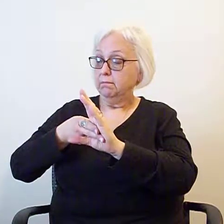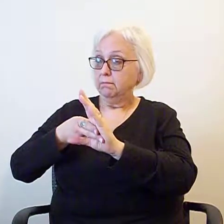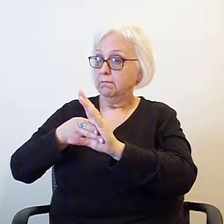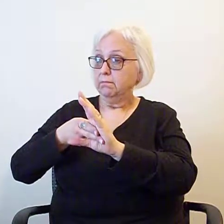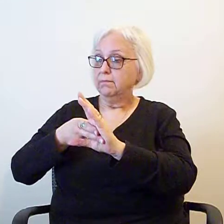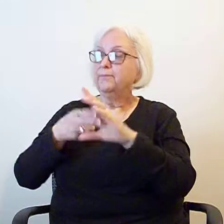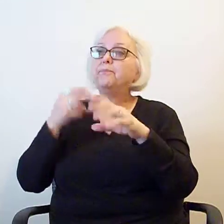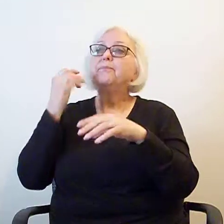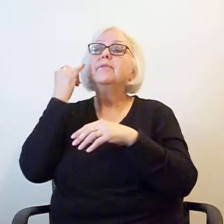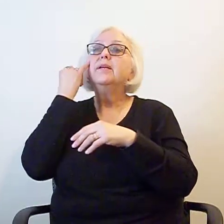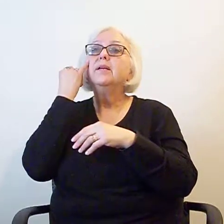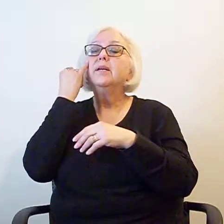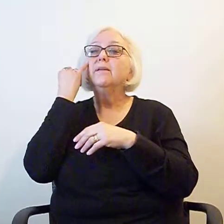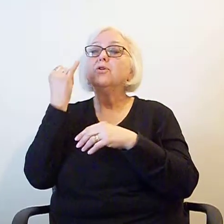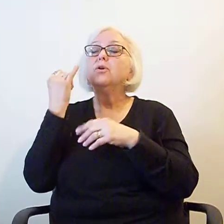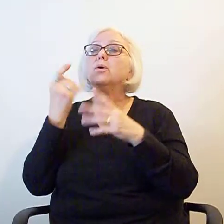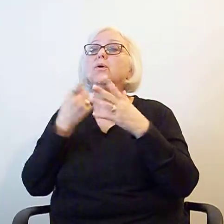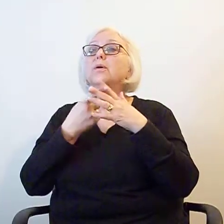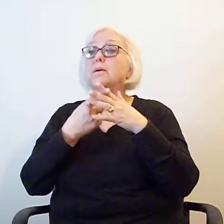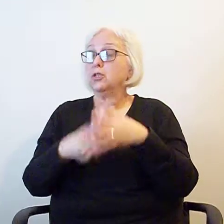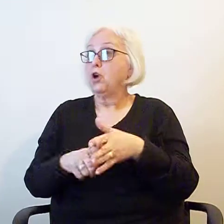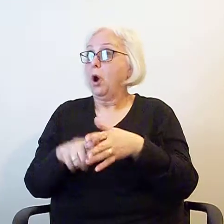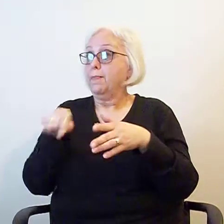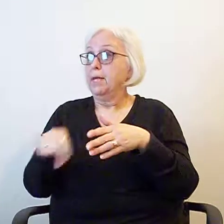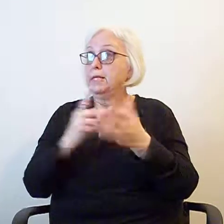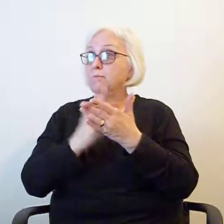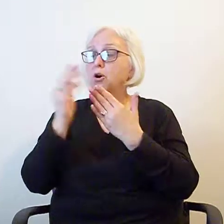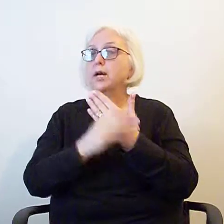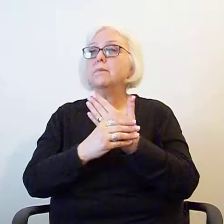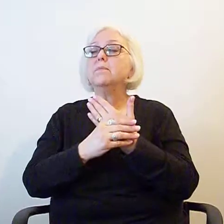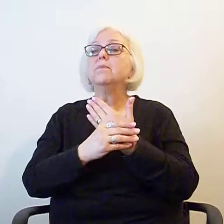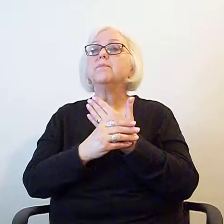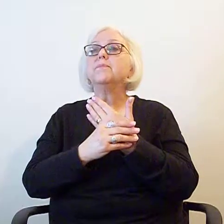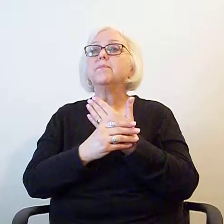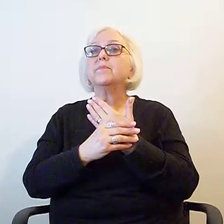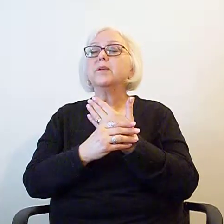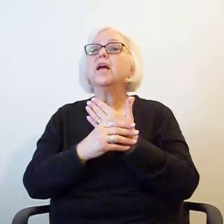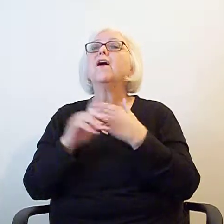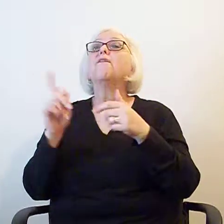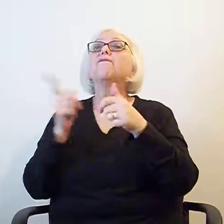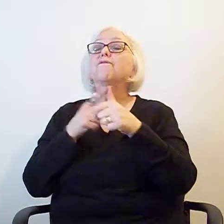If you are beginning our program, you will have an intake planning conference.